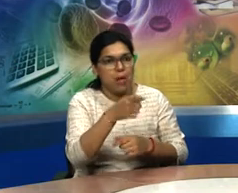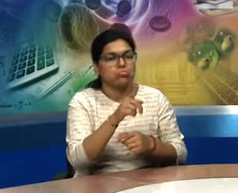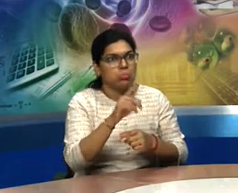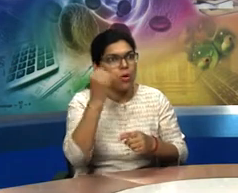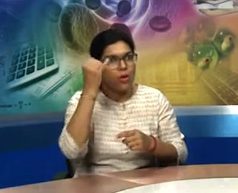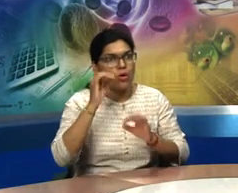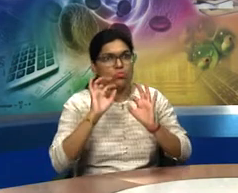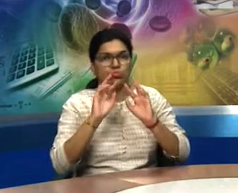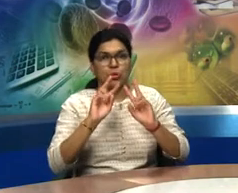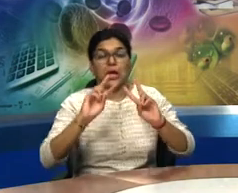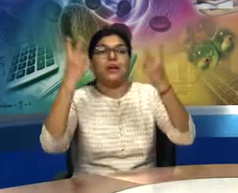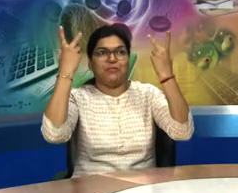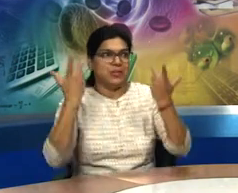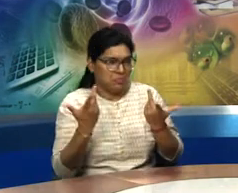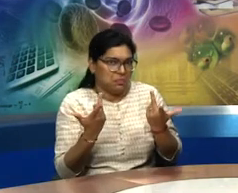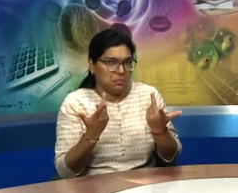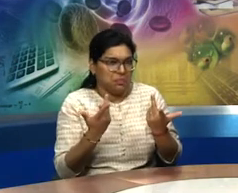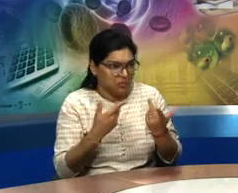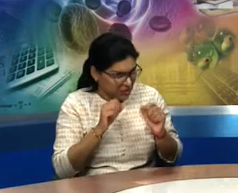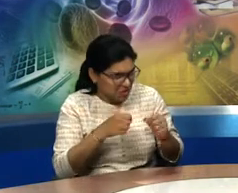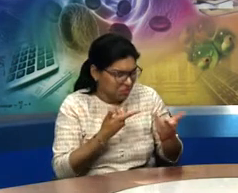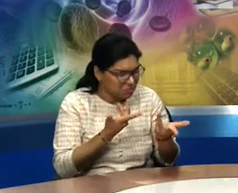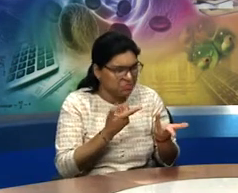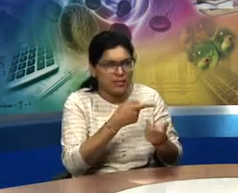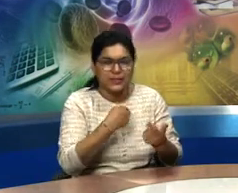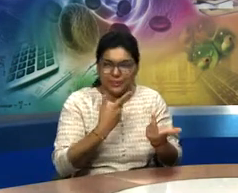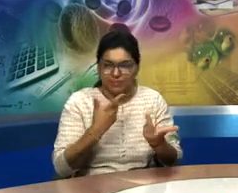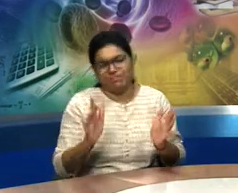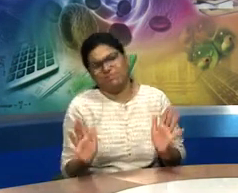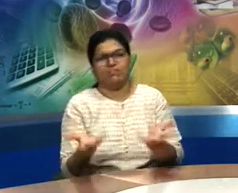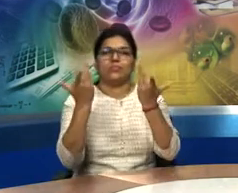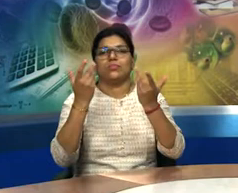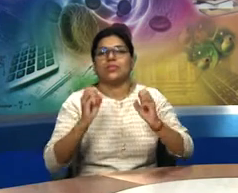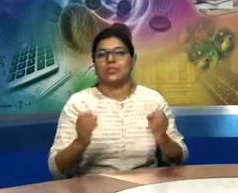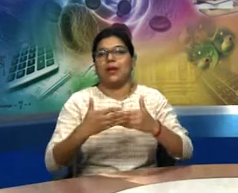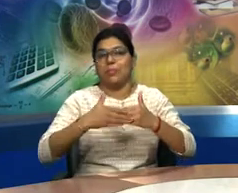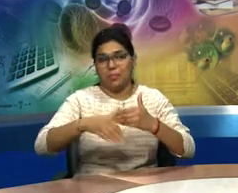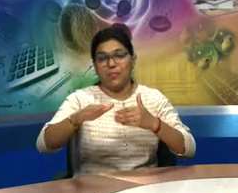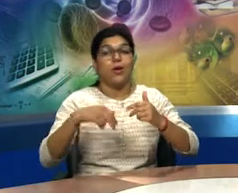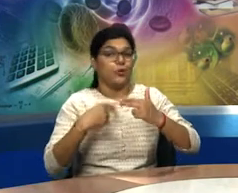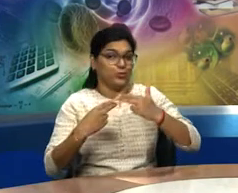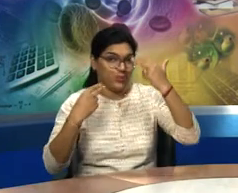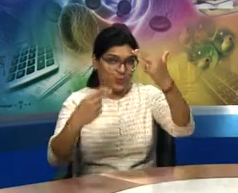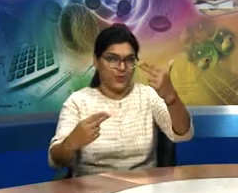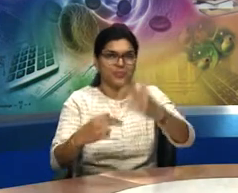put up with the lack of independence? Yeah, that can be done. So, let us do it. Now, let us read further